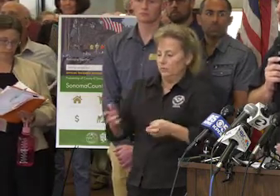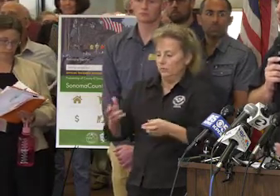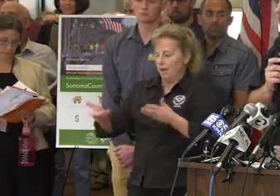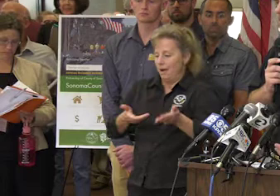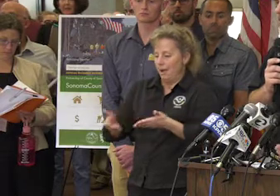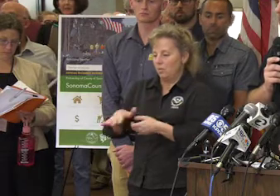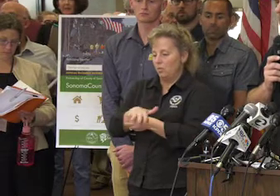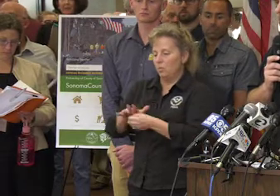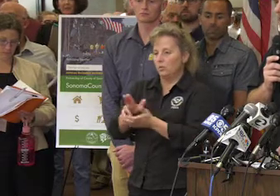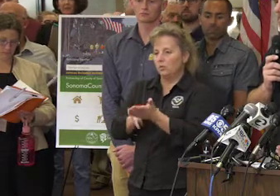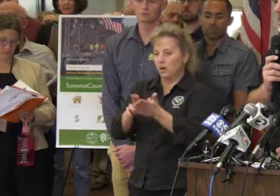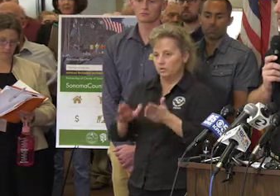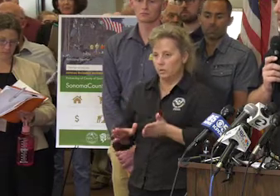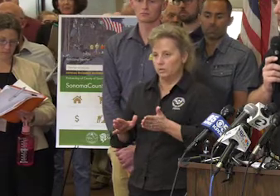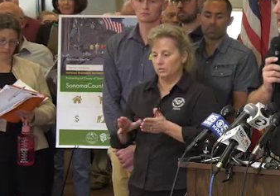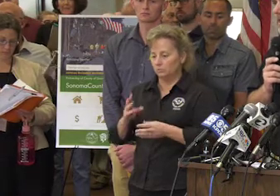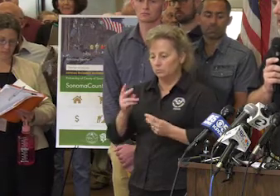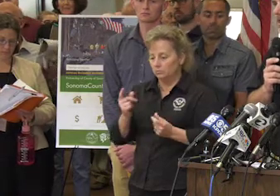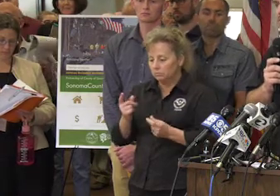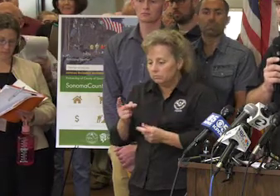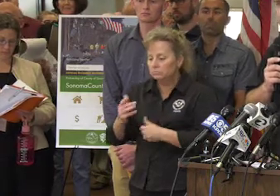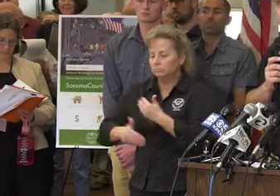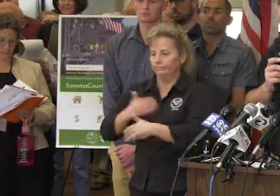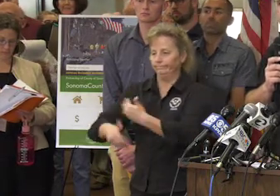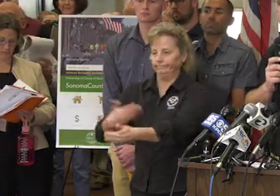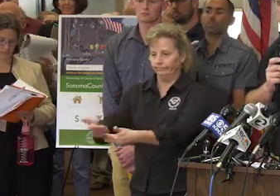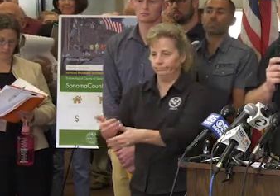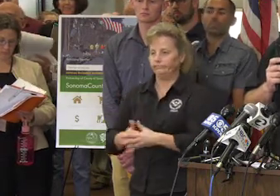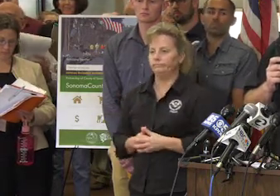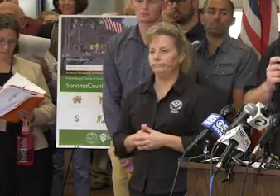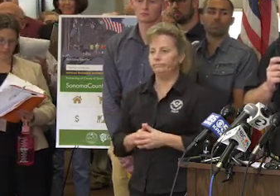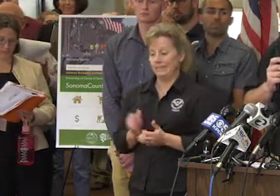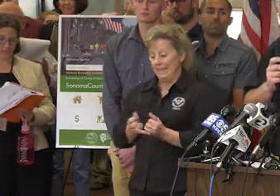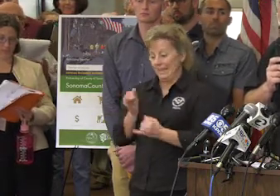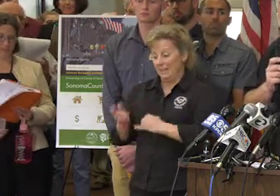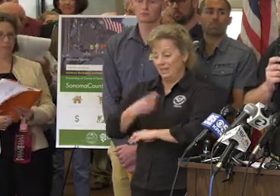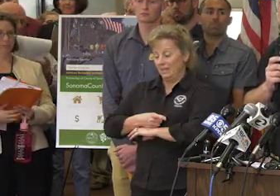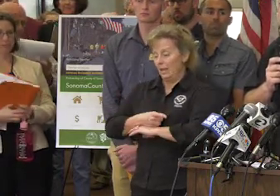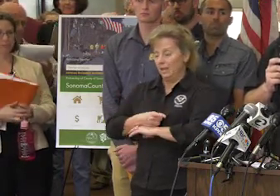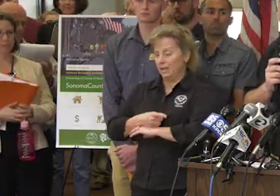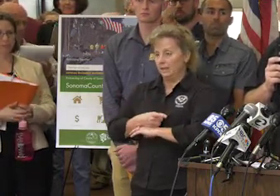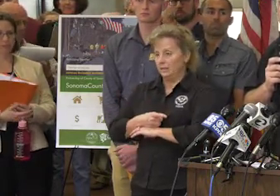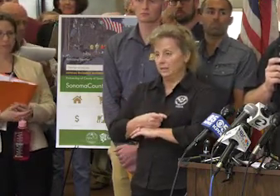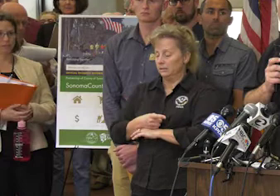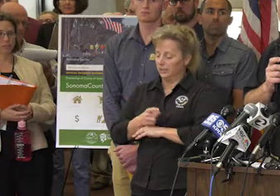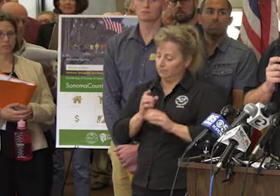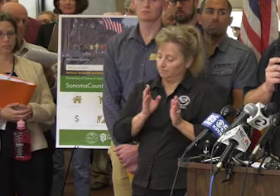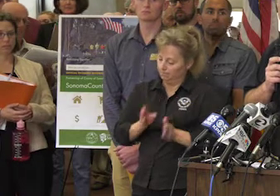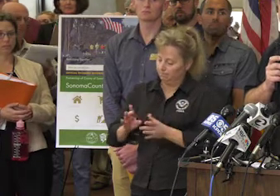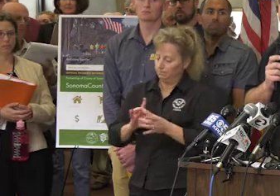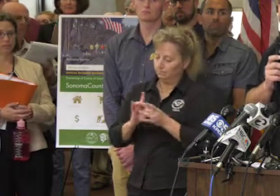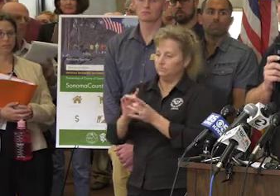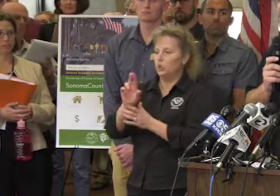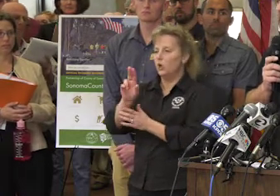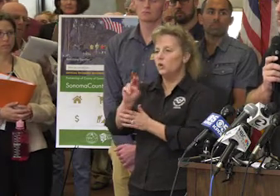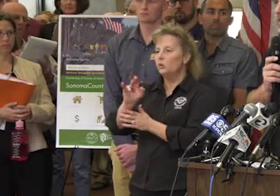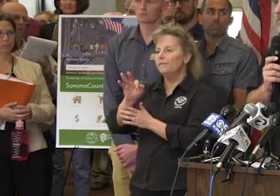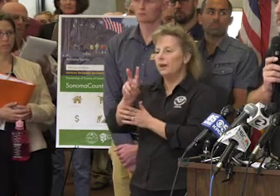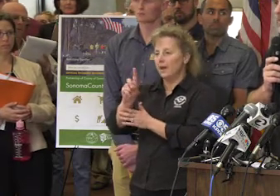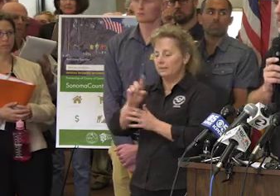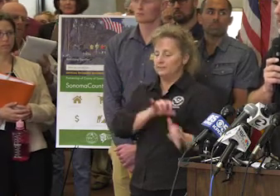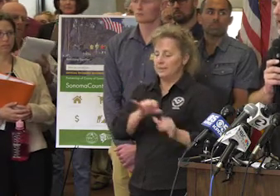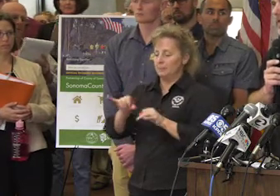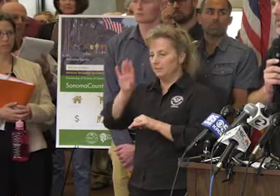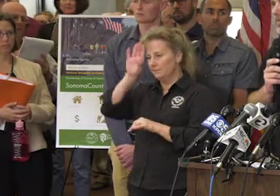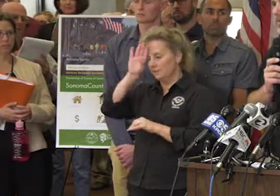local contractors, and get the ball rolling. So this, at the end of the day, will be just as strategic and unified as the firefight